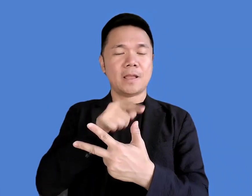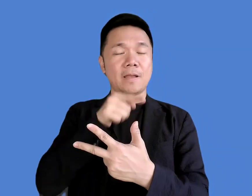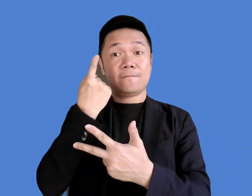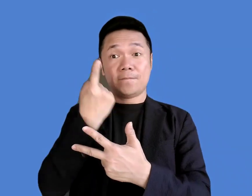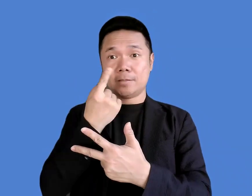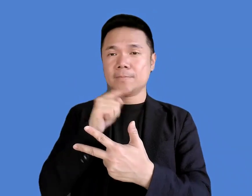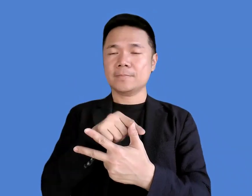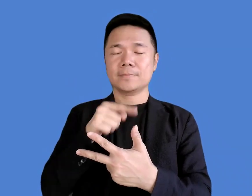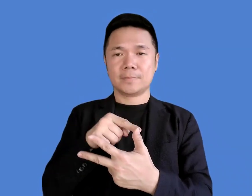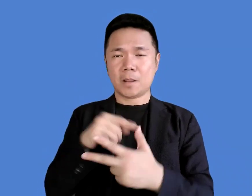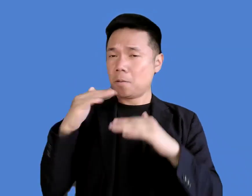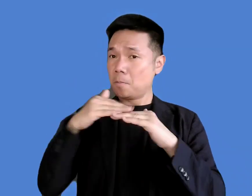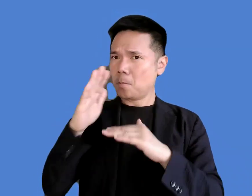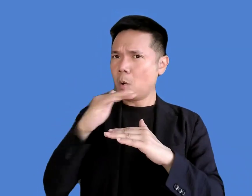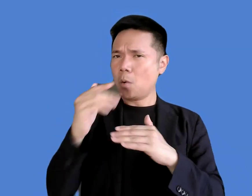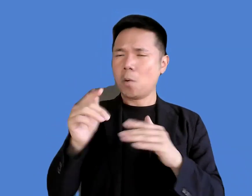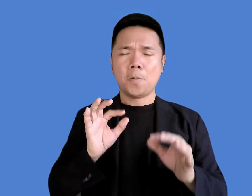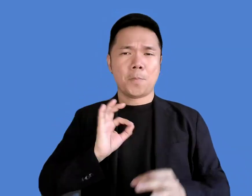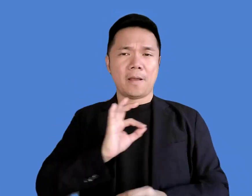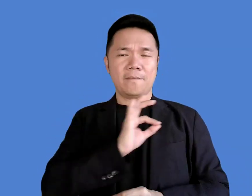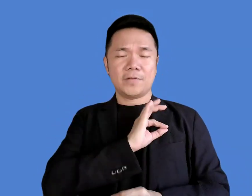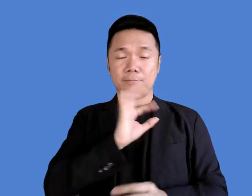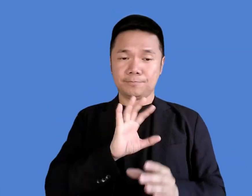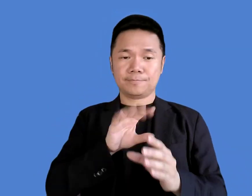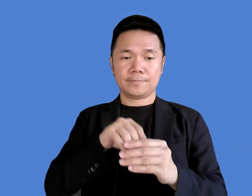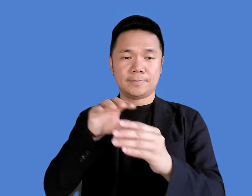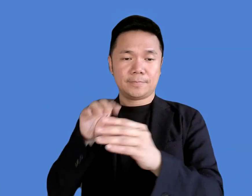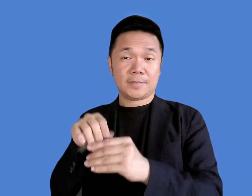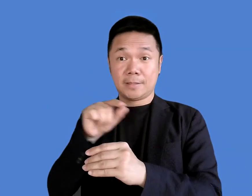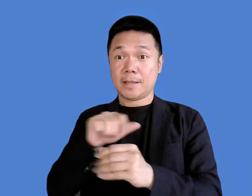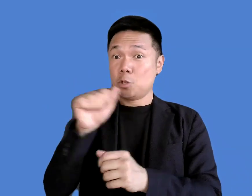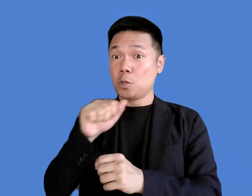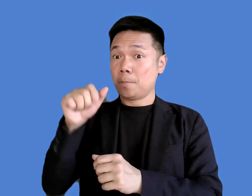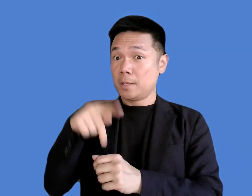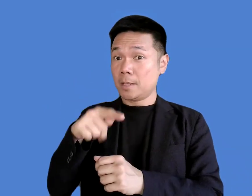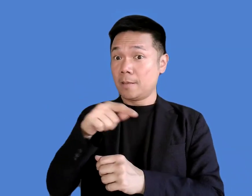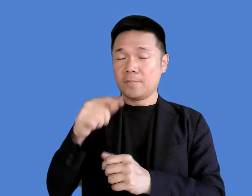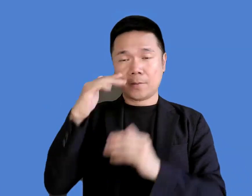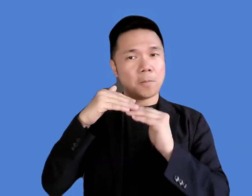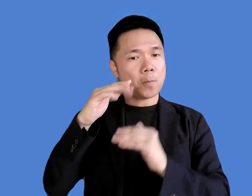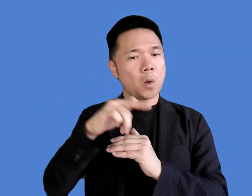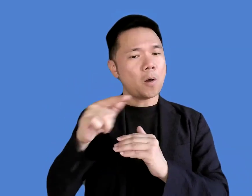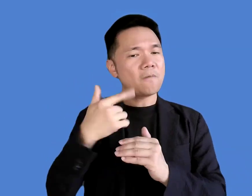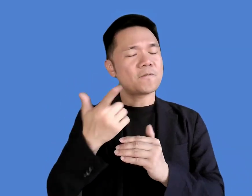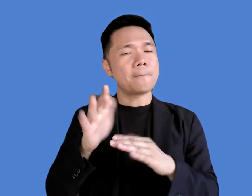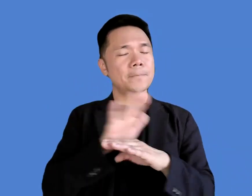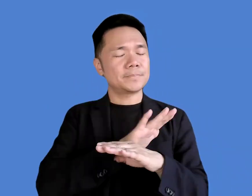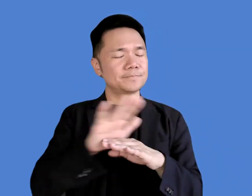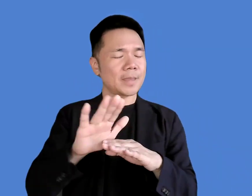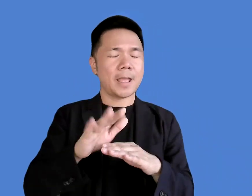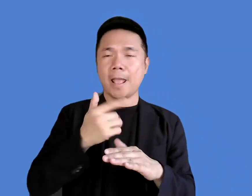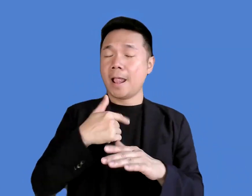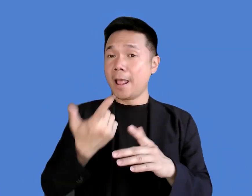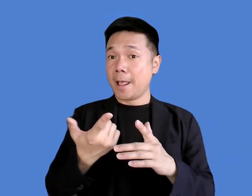overall outcome to have more private sector companies in Asia Pacific implementing gender responsive business practices and